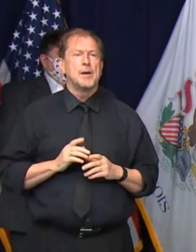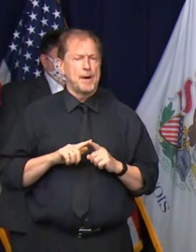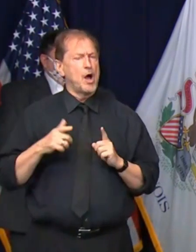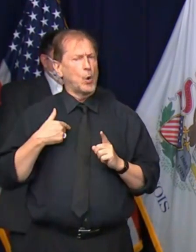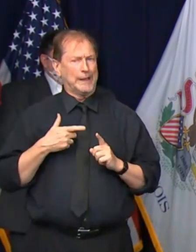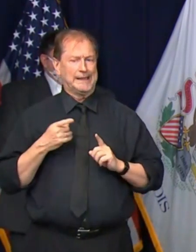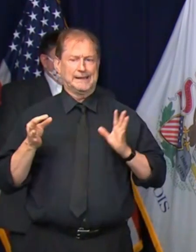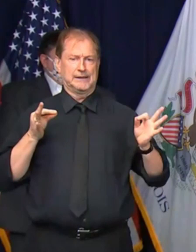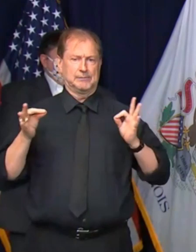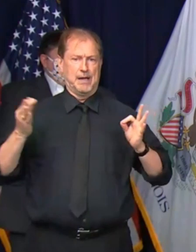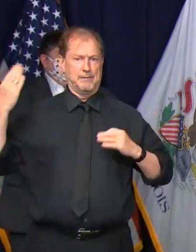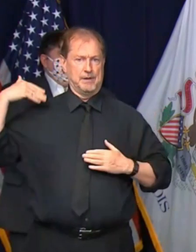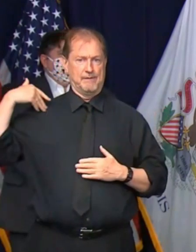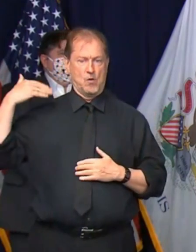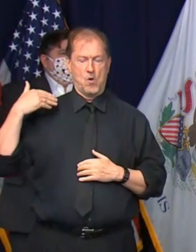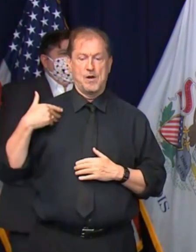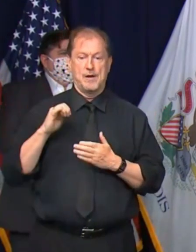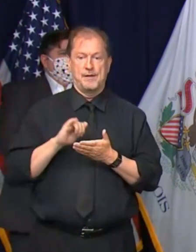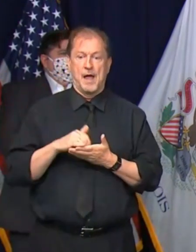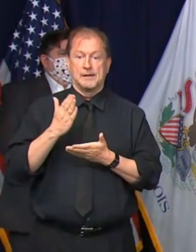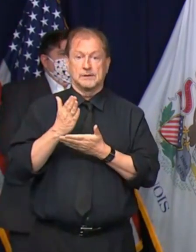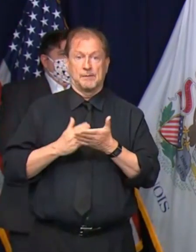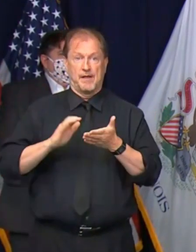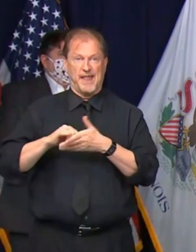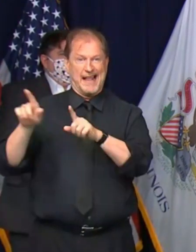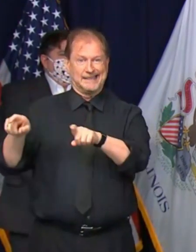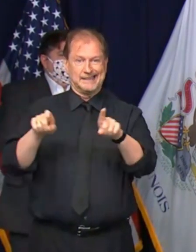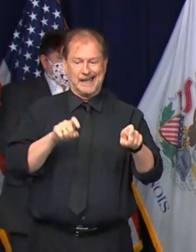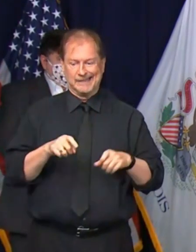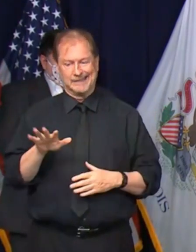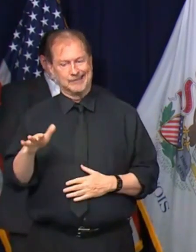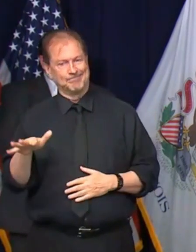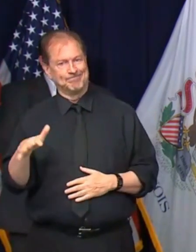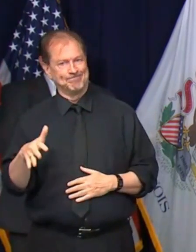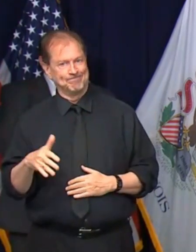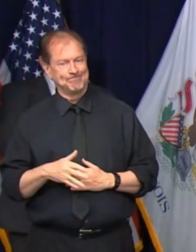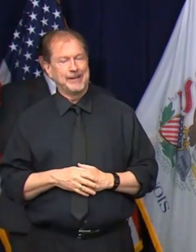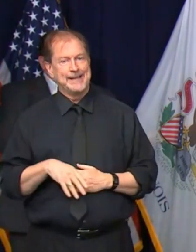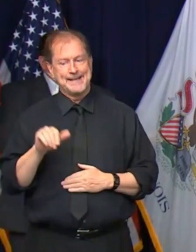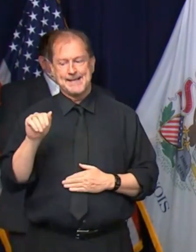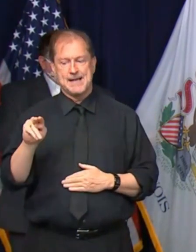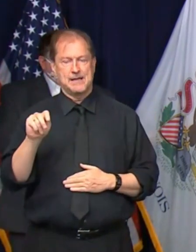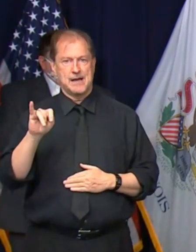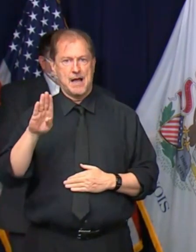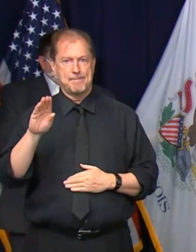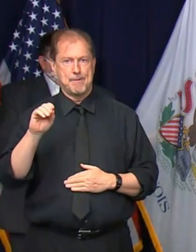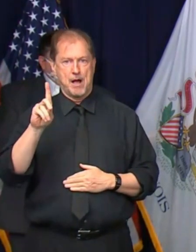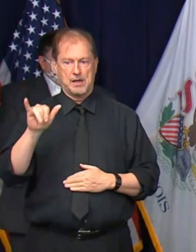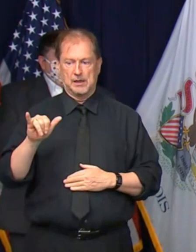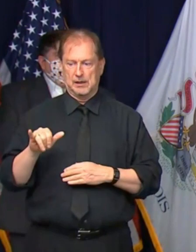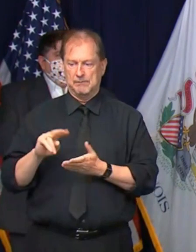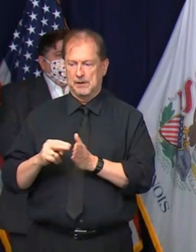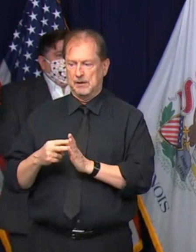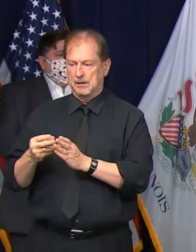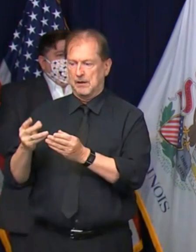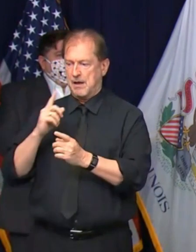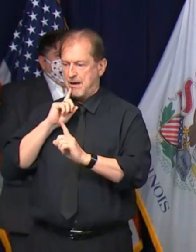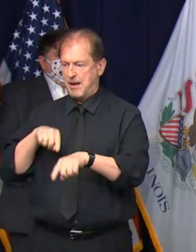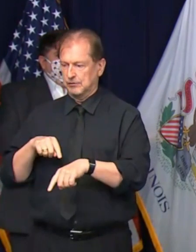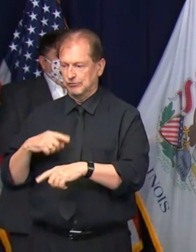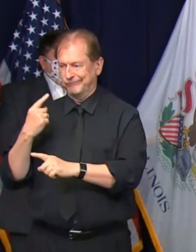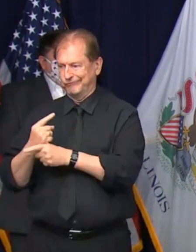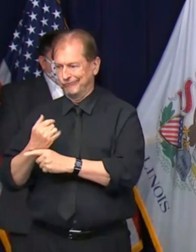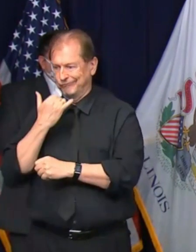in the past, there's still a lot of questions out regarding the significance of the antibody tests.